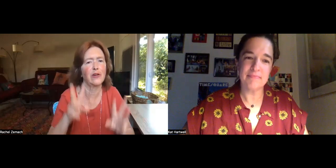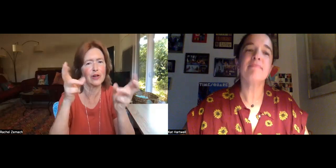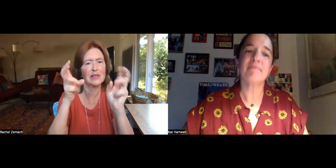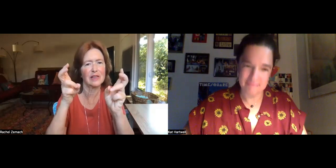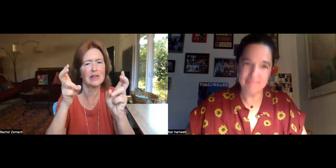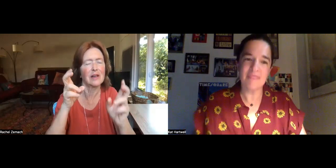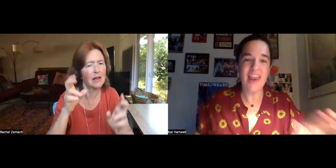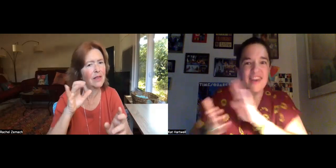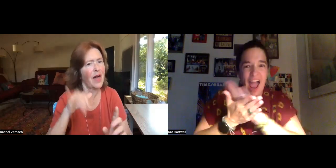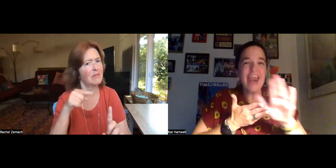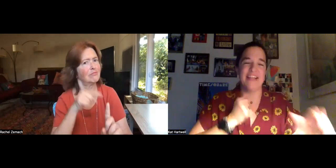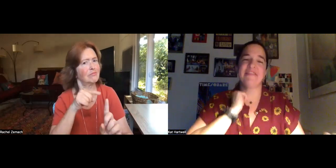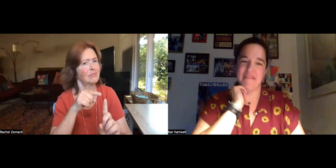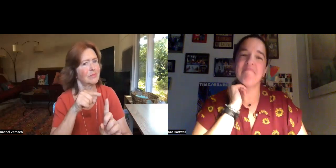betweeners. Nice.